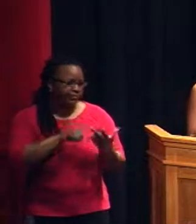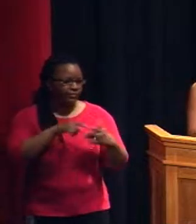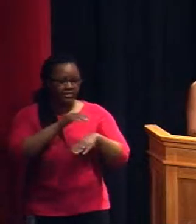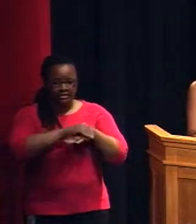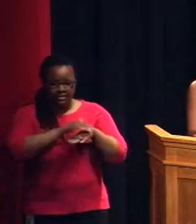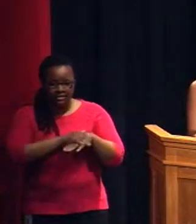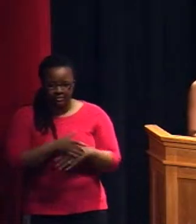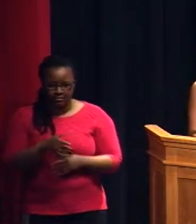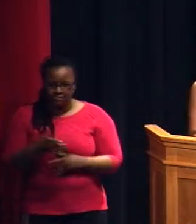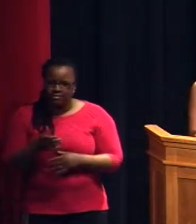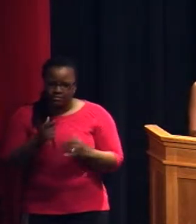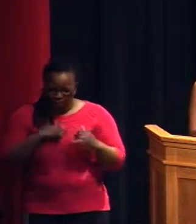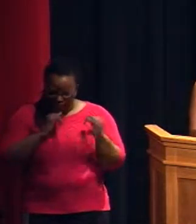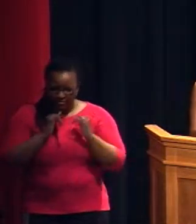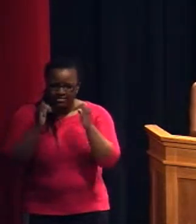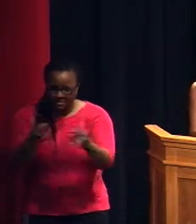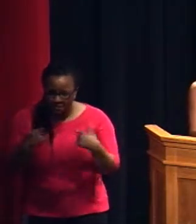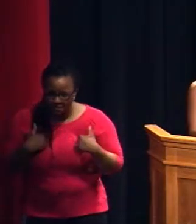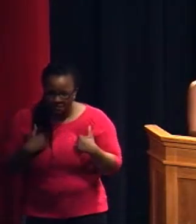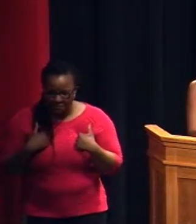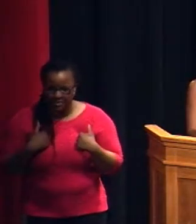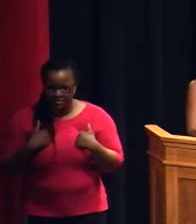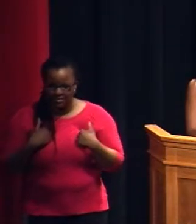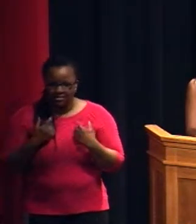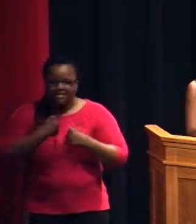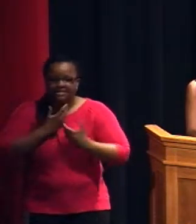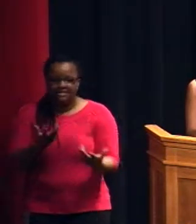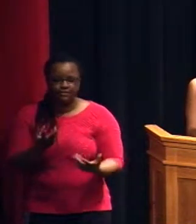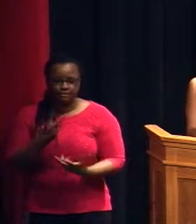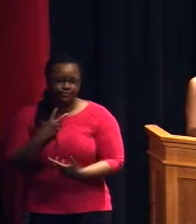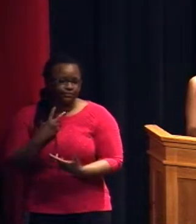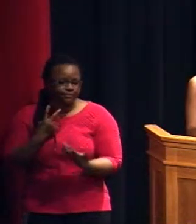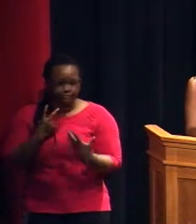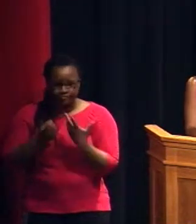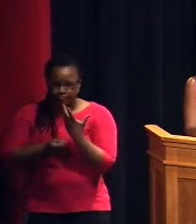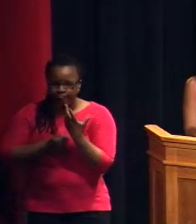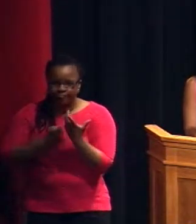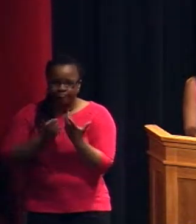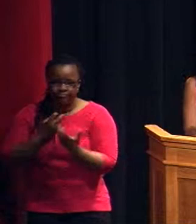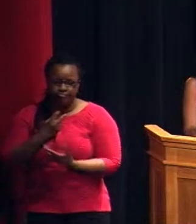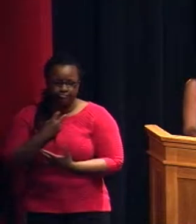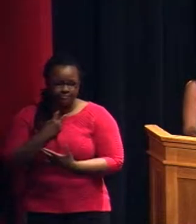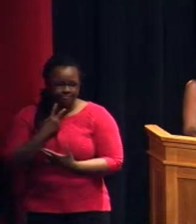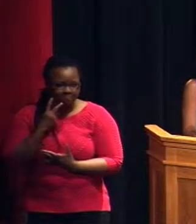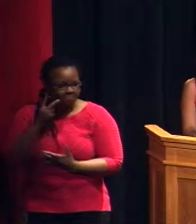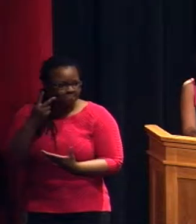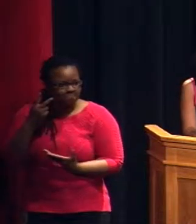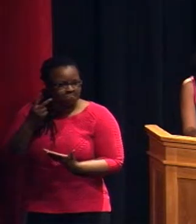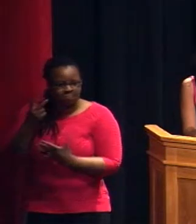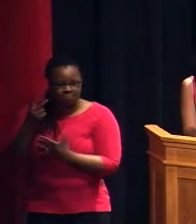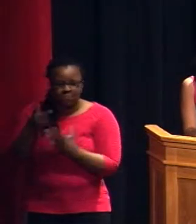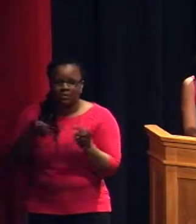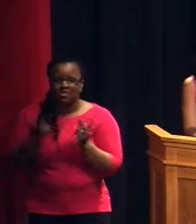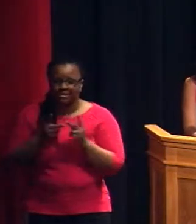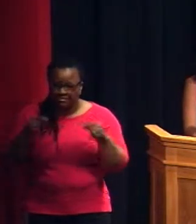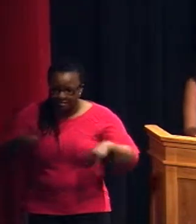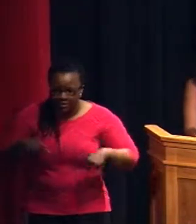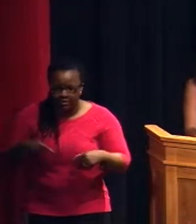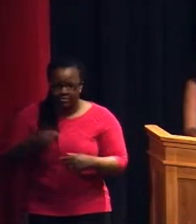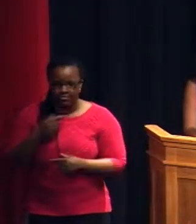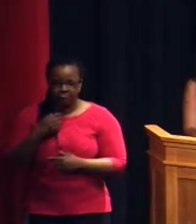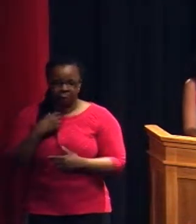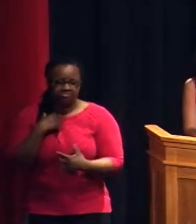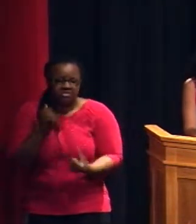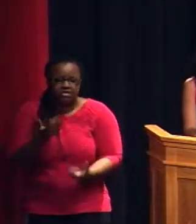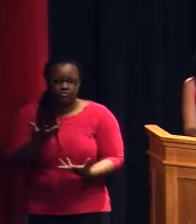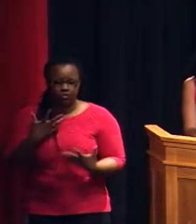give you a voice. So in conclusion, I say remember that everyone in this room is a multifaceted individual who has